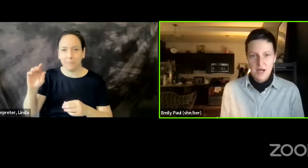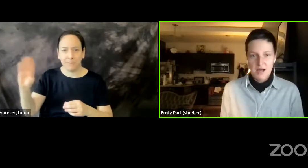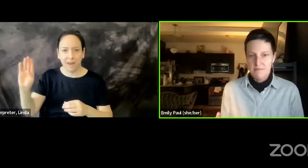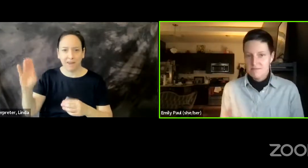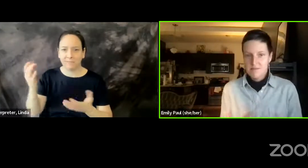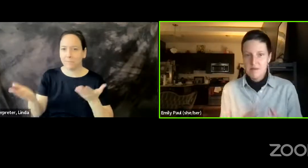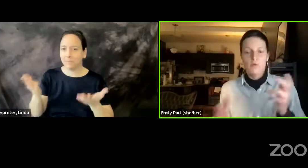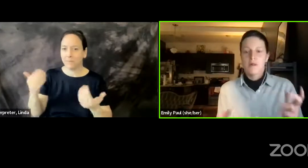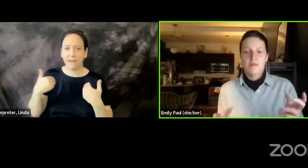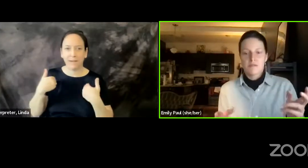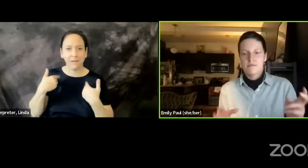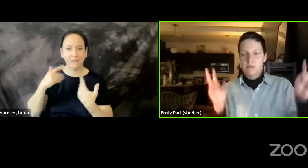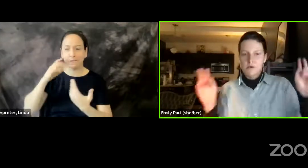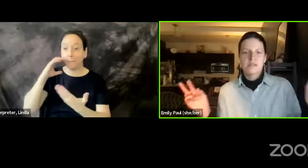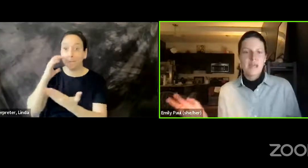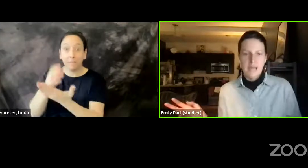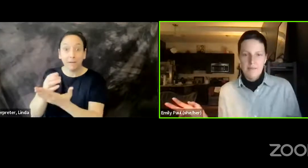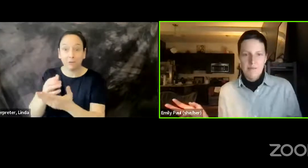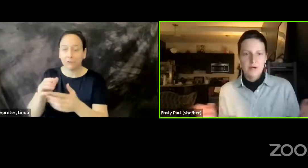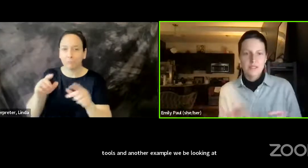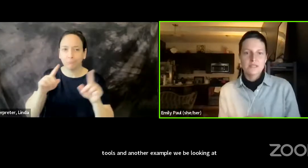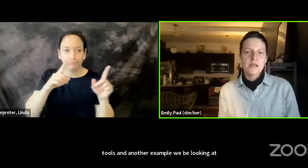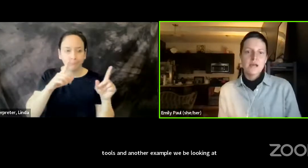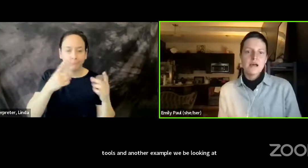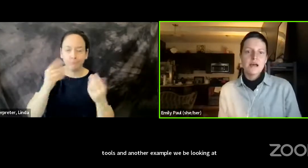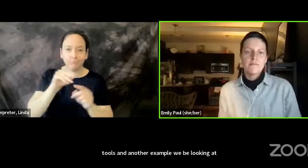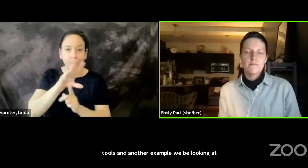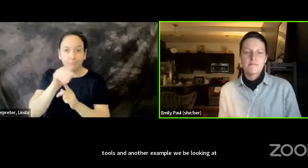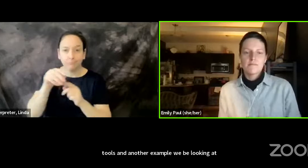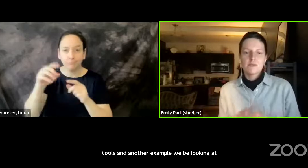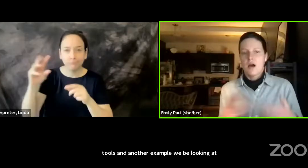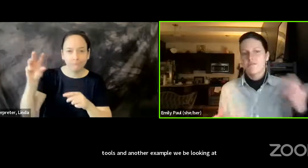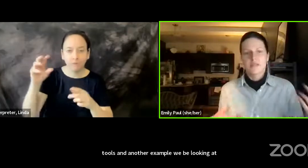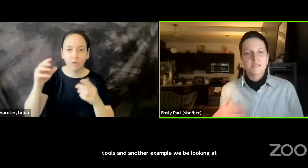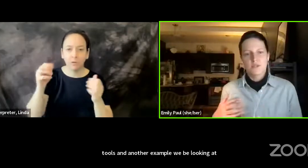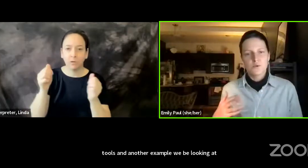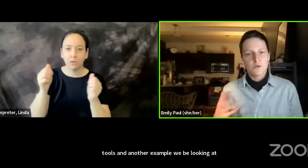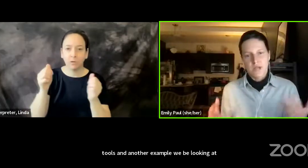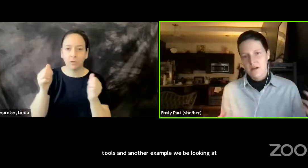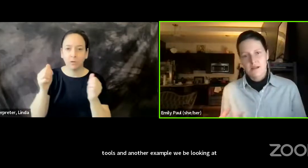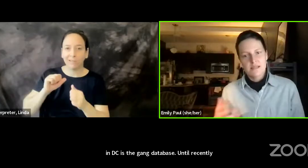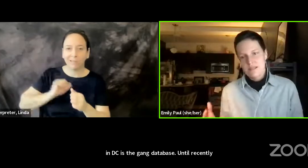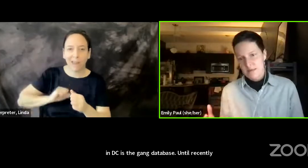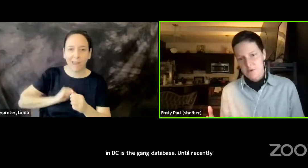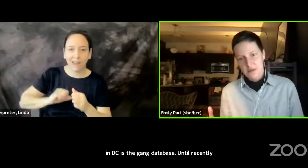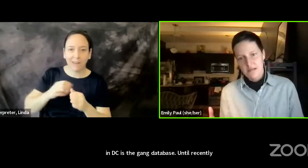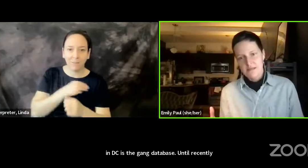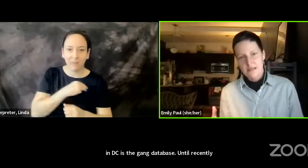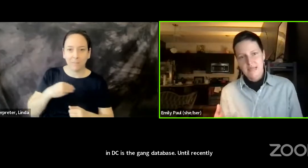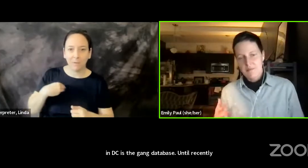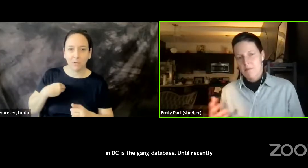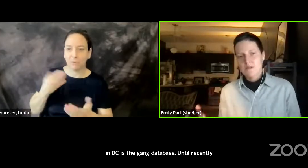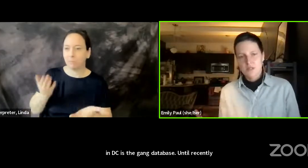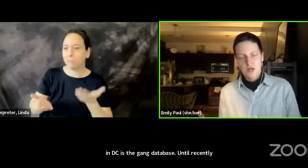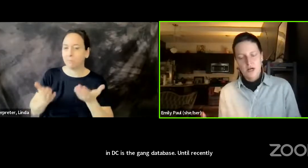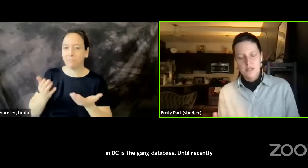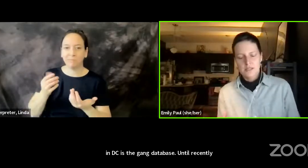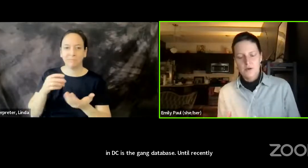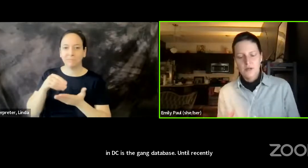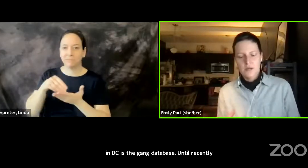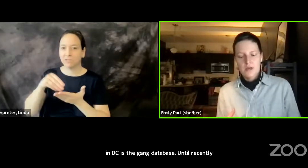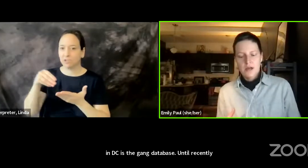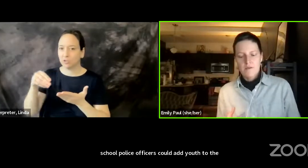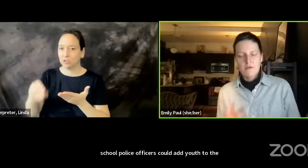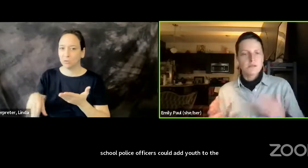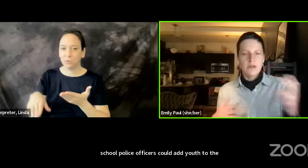they saw, people with supposed gang members, conflicts in school that got kids labeled as gang members and targeted.